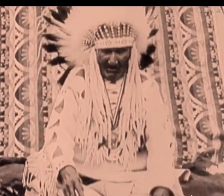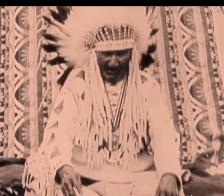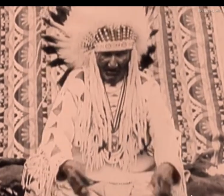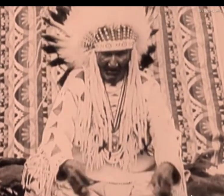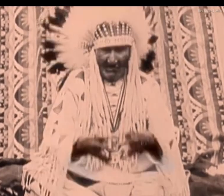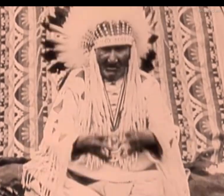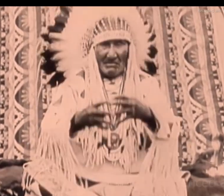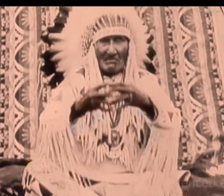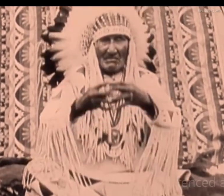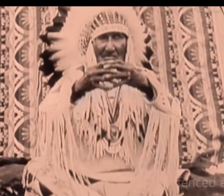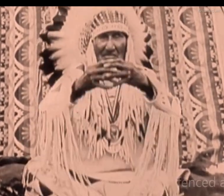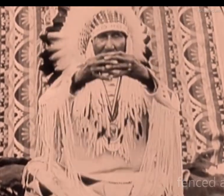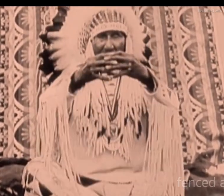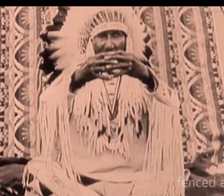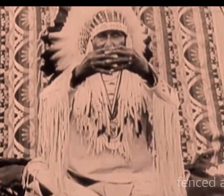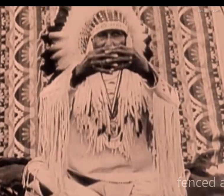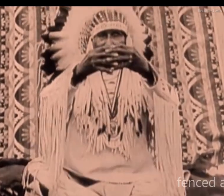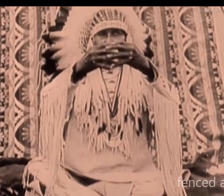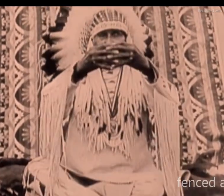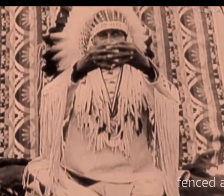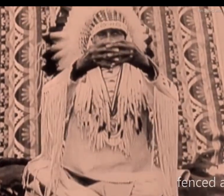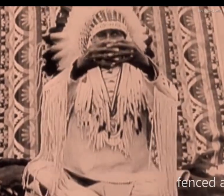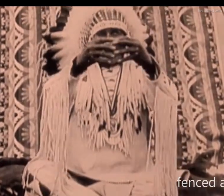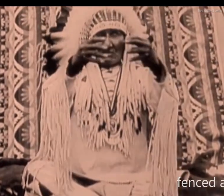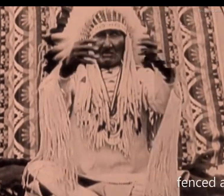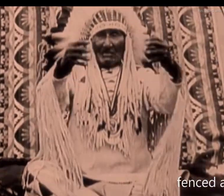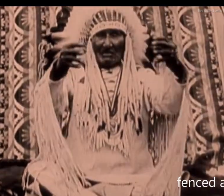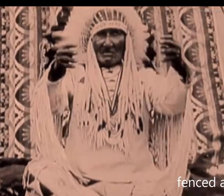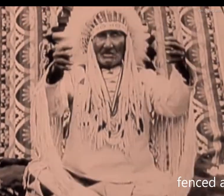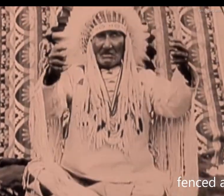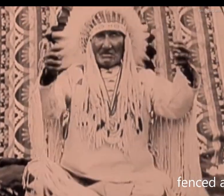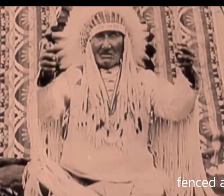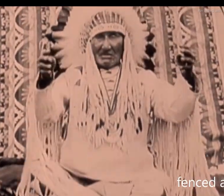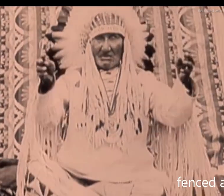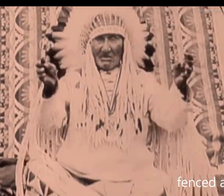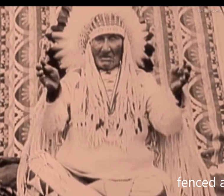fence or corral at the base of the cliff.